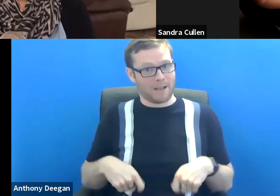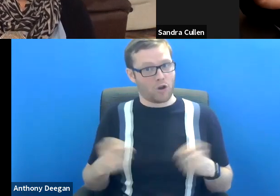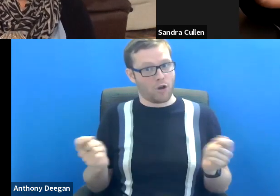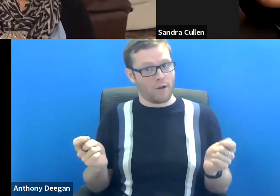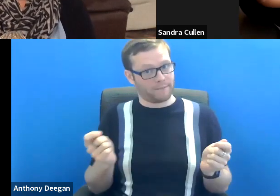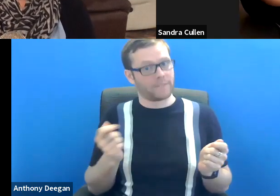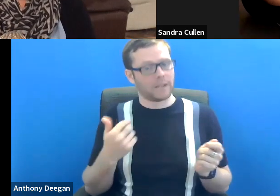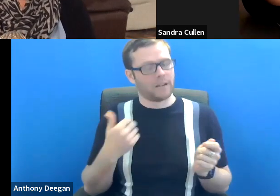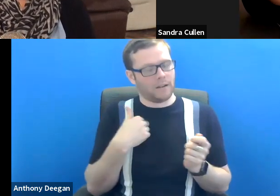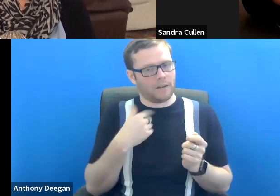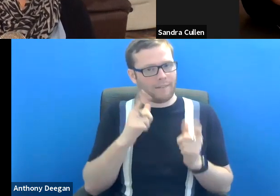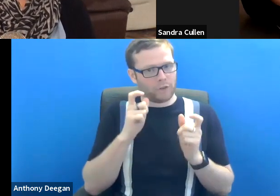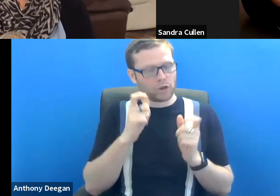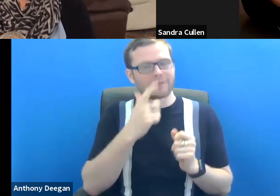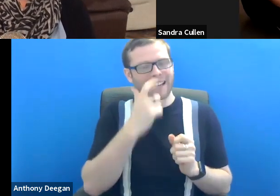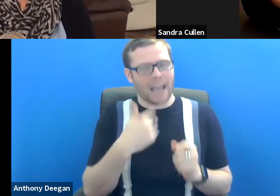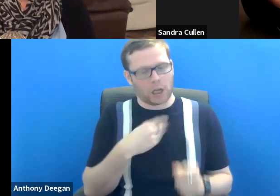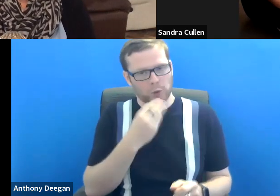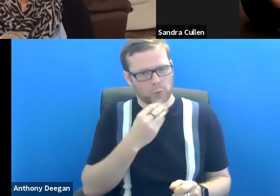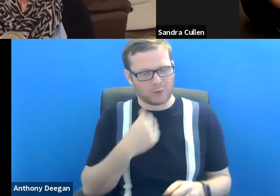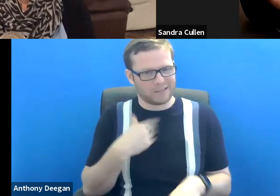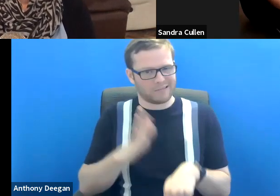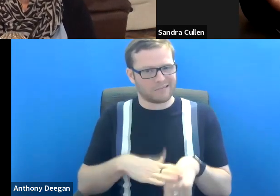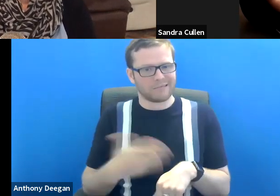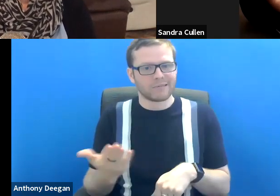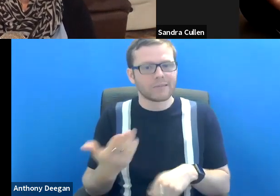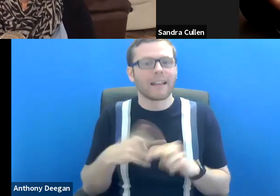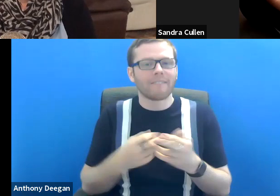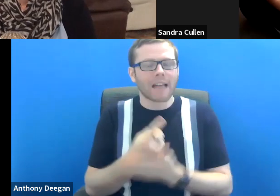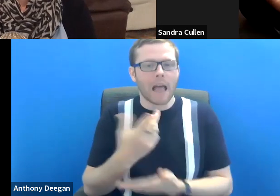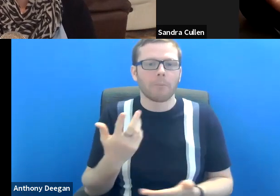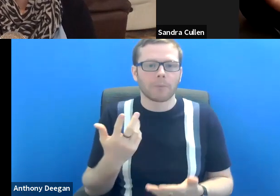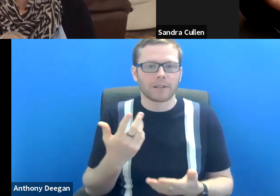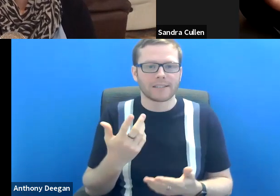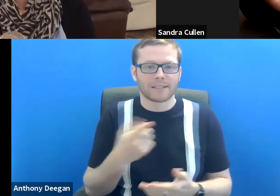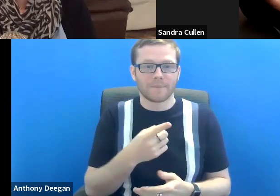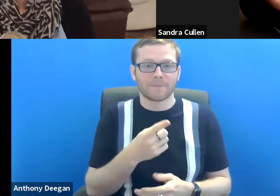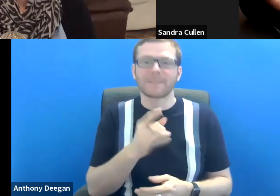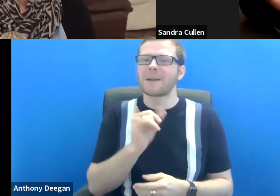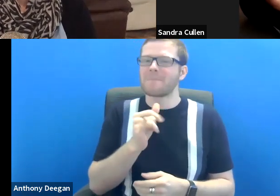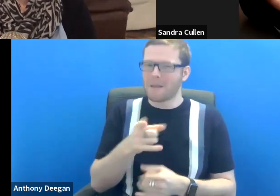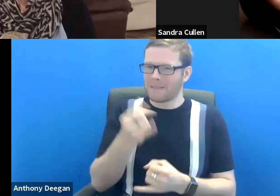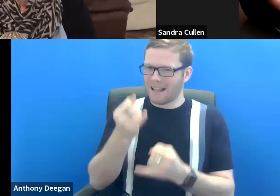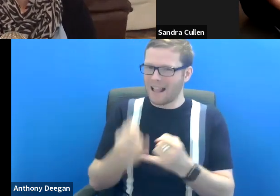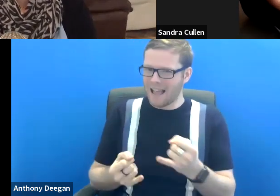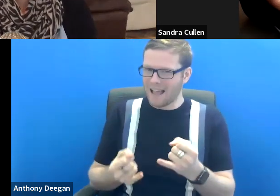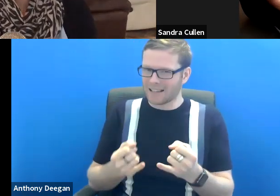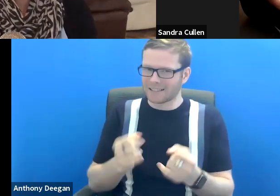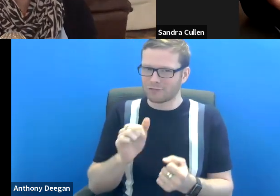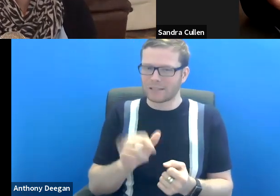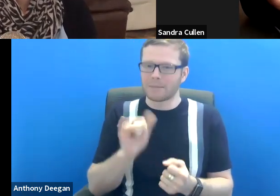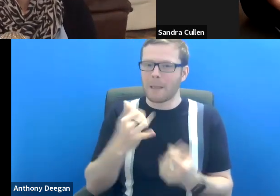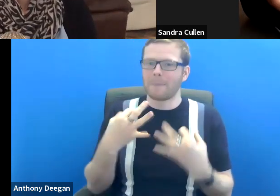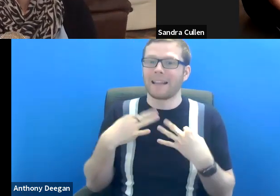newborn photographer because we're used to it. So we don't mind a little pee or a little poo. If you don't maybe do that one last, though. Maybe do the naked